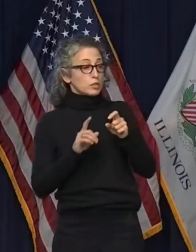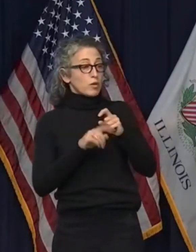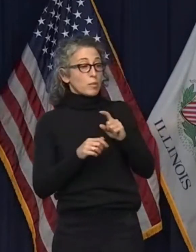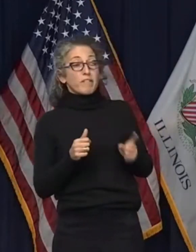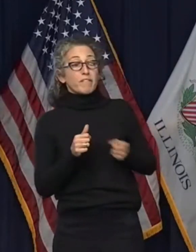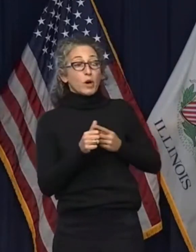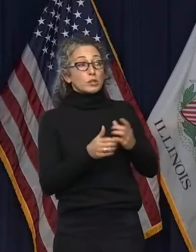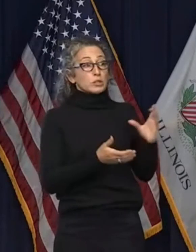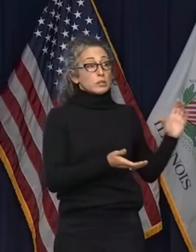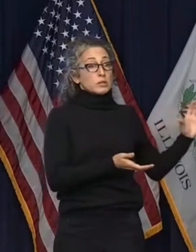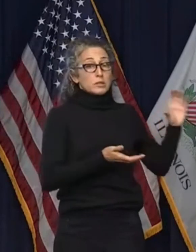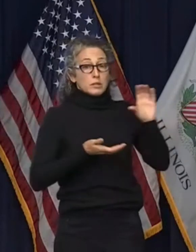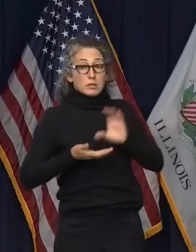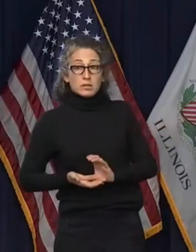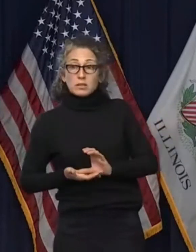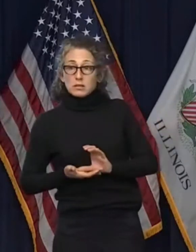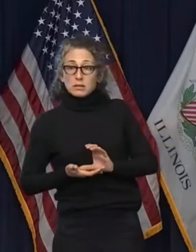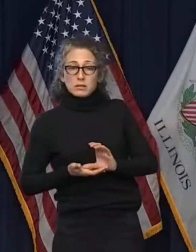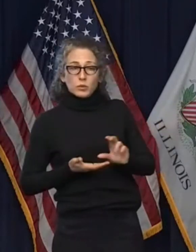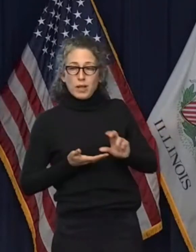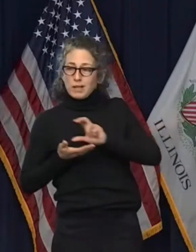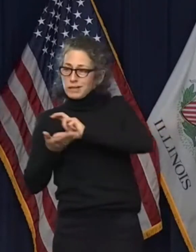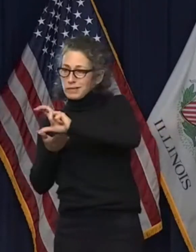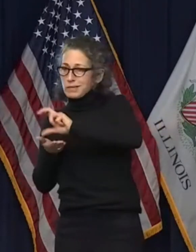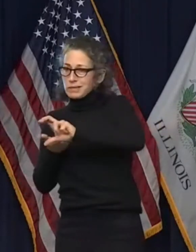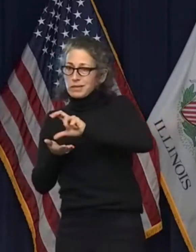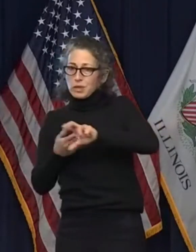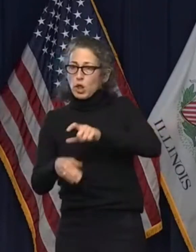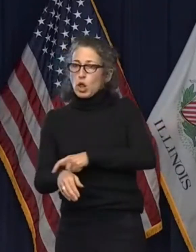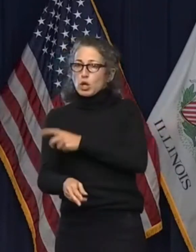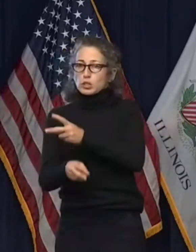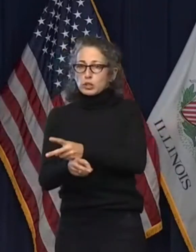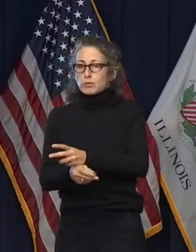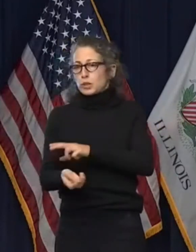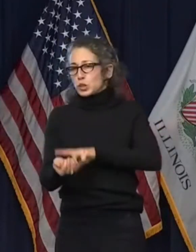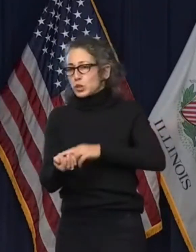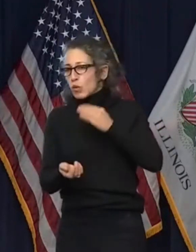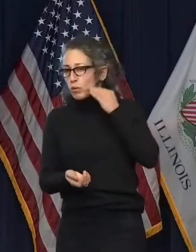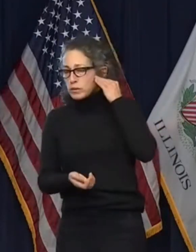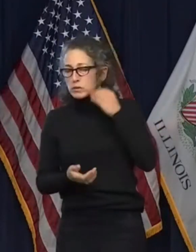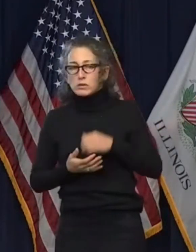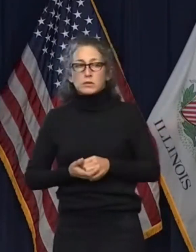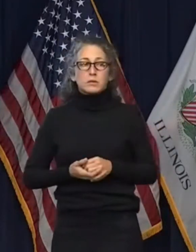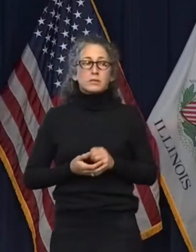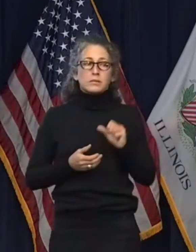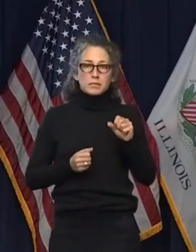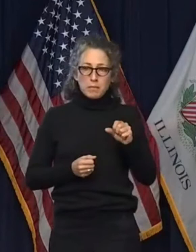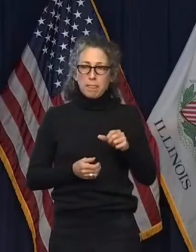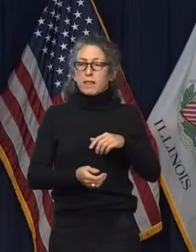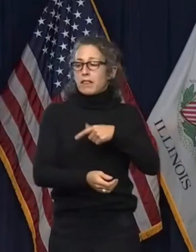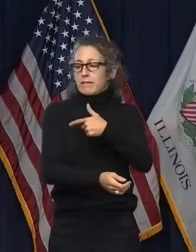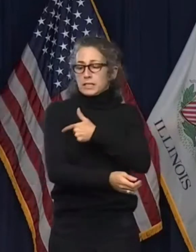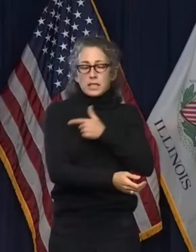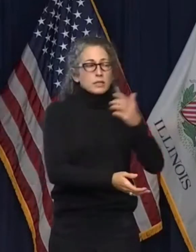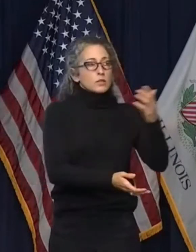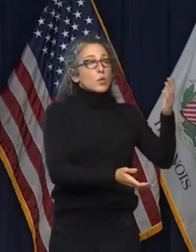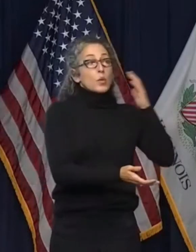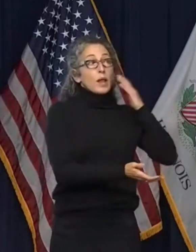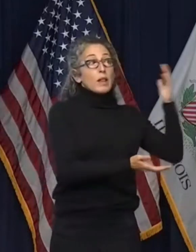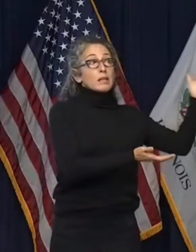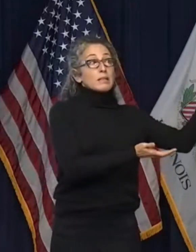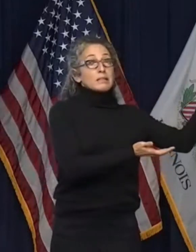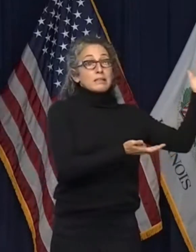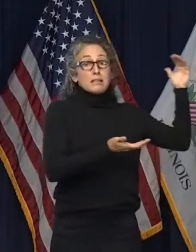dose. They do. They come out of the numbers that you'll hear from me because those are coming to the state. Who delivers them